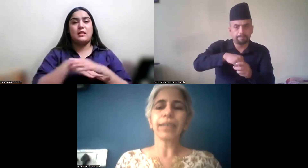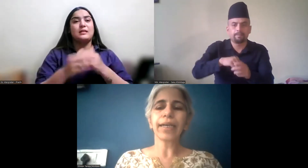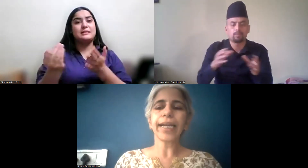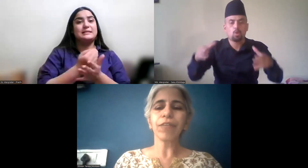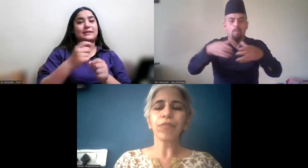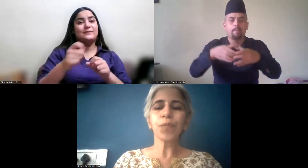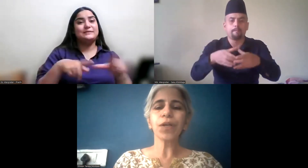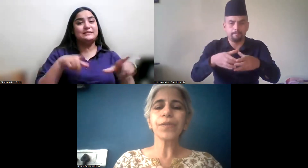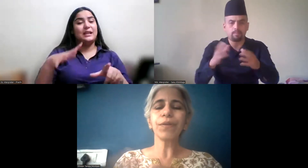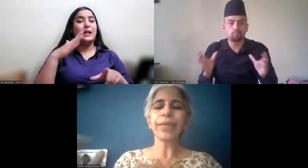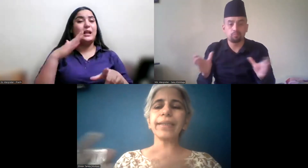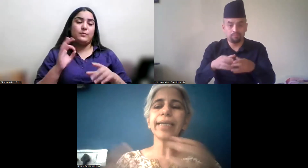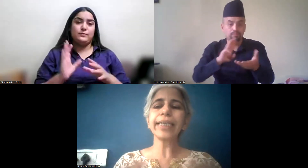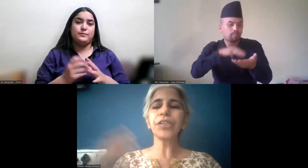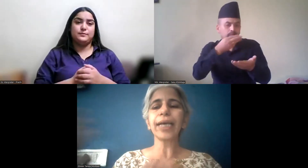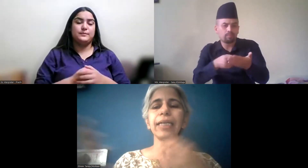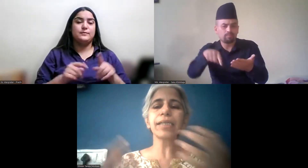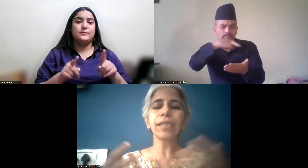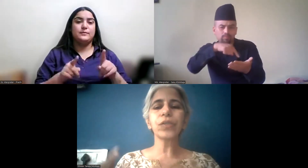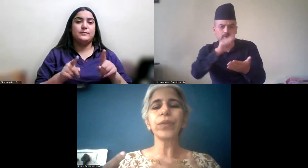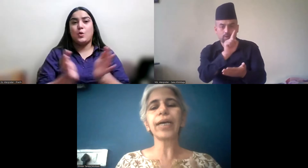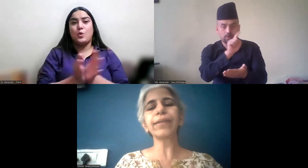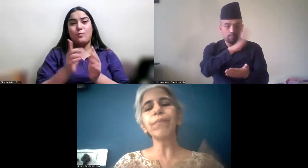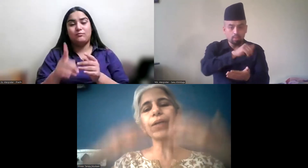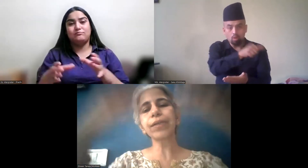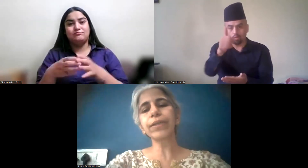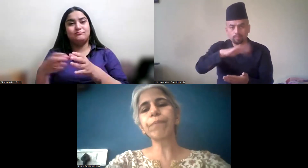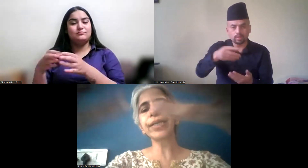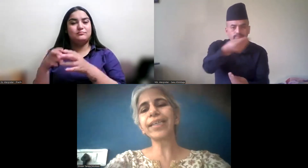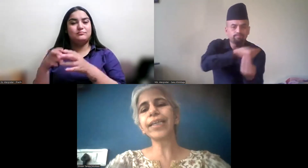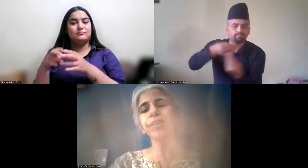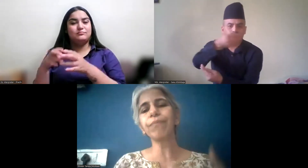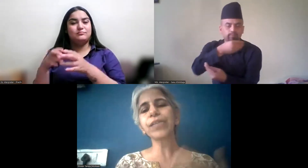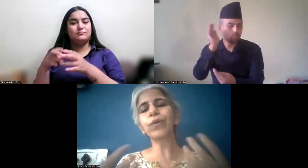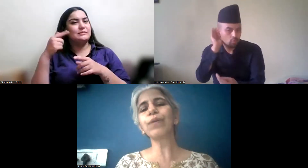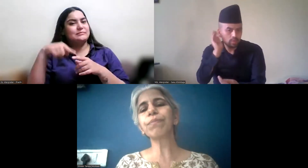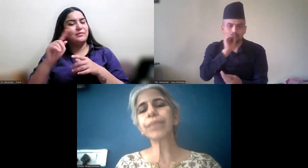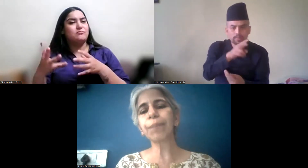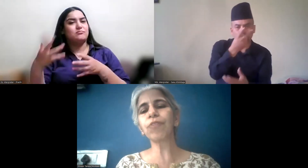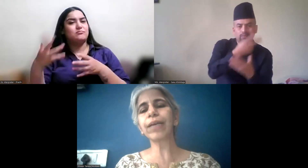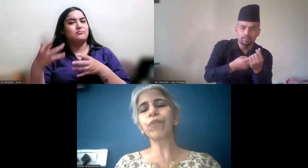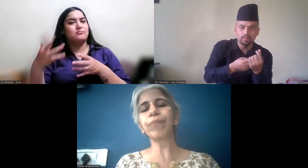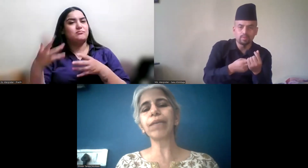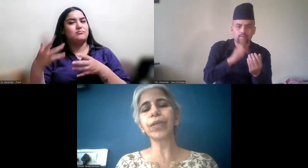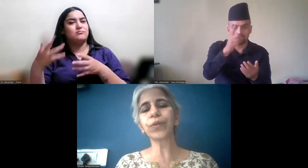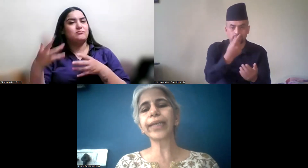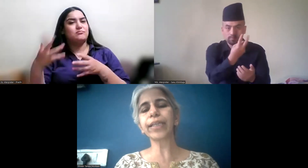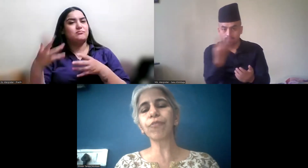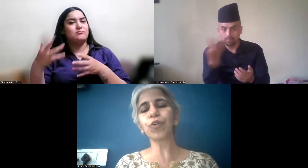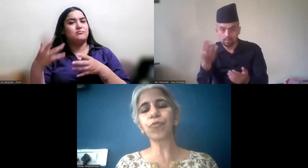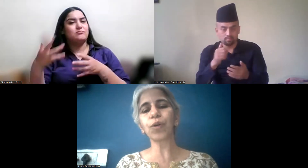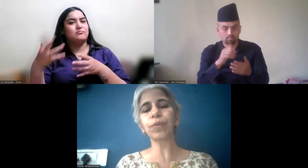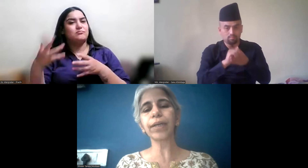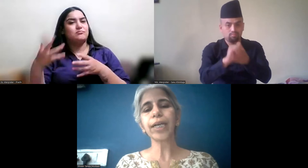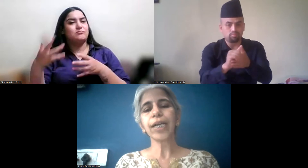the collective groups also mean that each child listens to the other, because the representation means only some of them would be able to take the